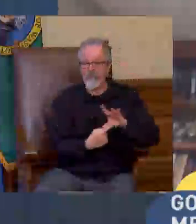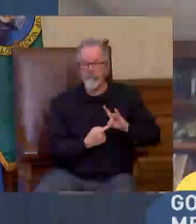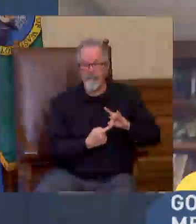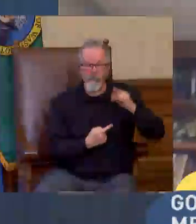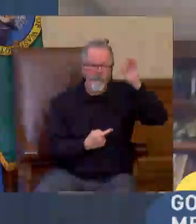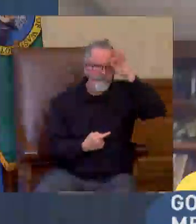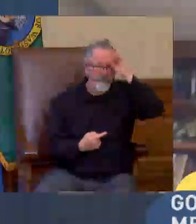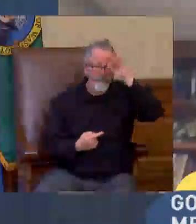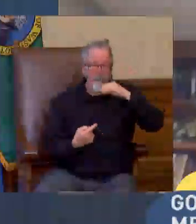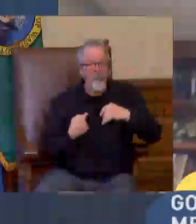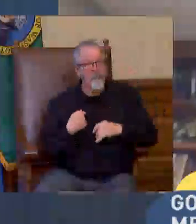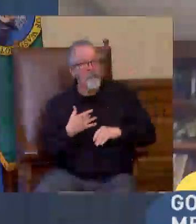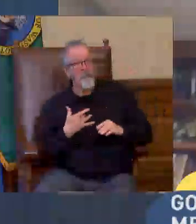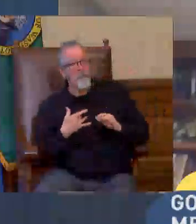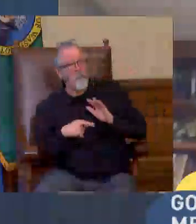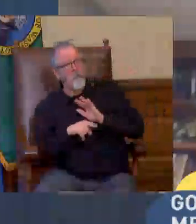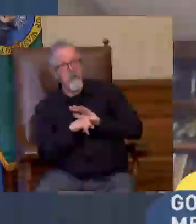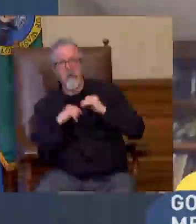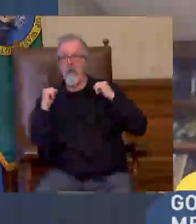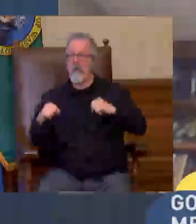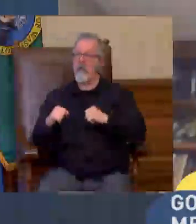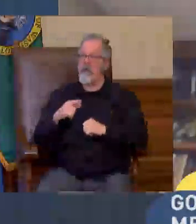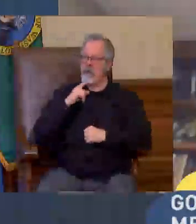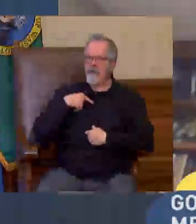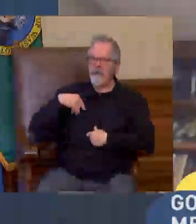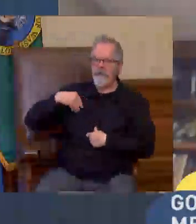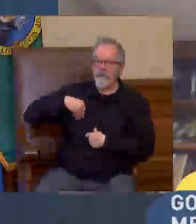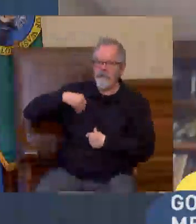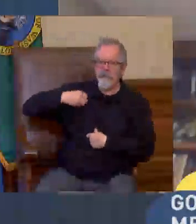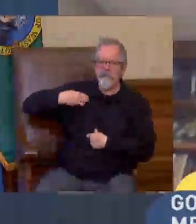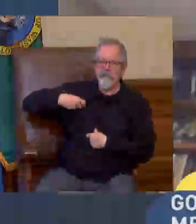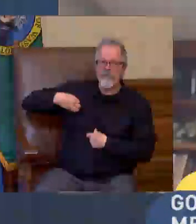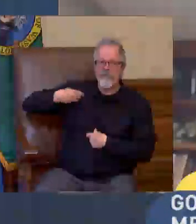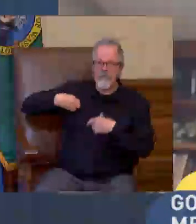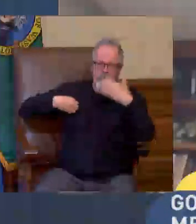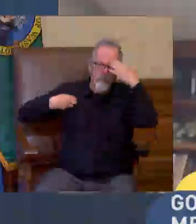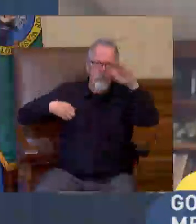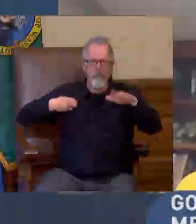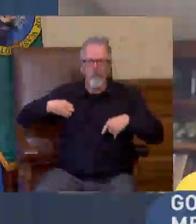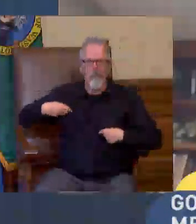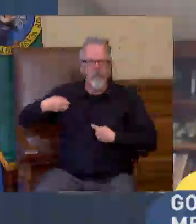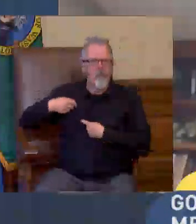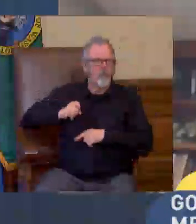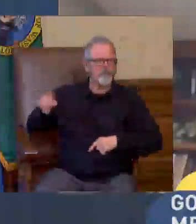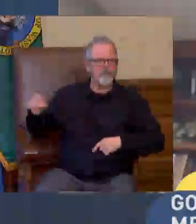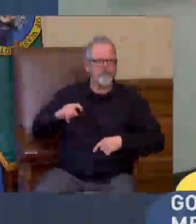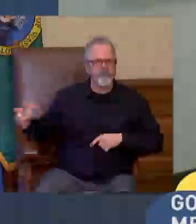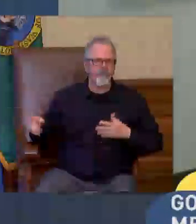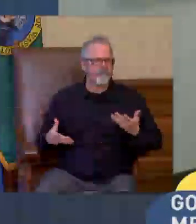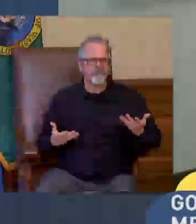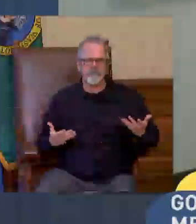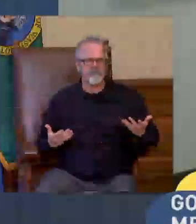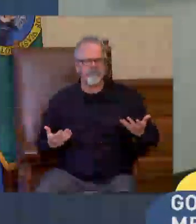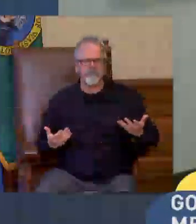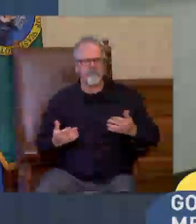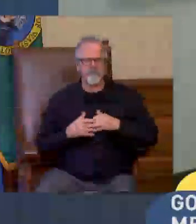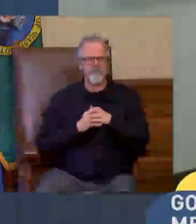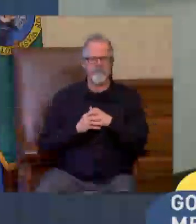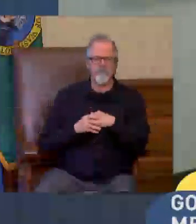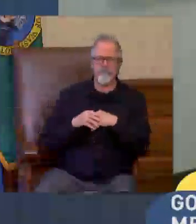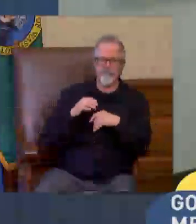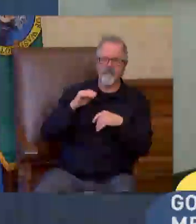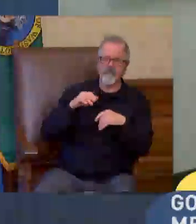So there are some advantages and disadvantages. And the only thing that I would add to that is